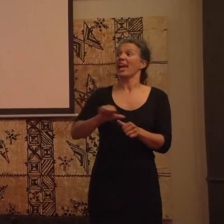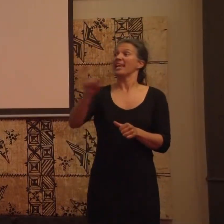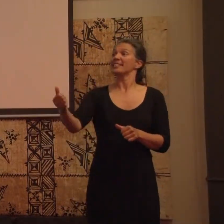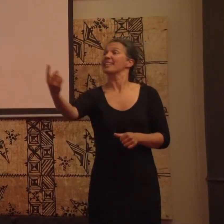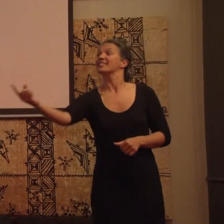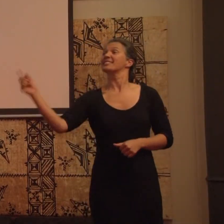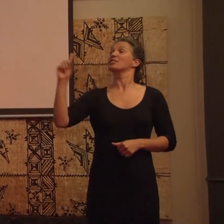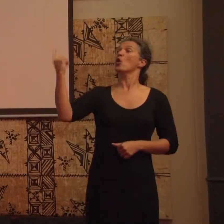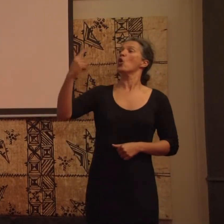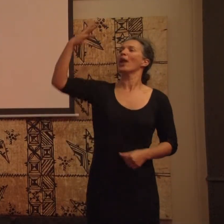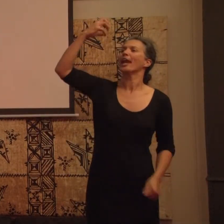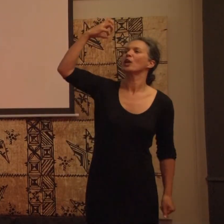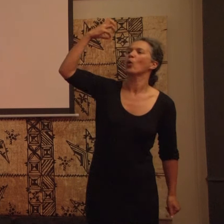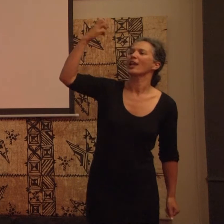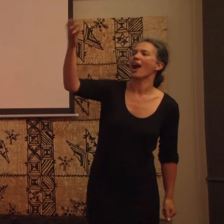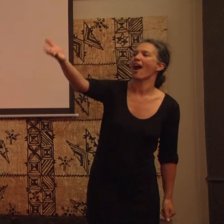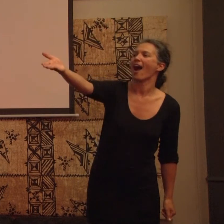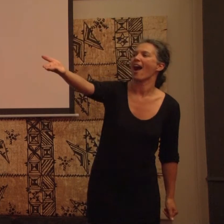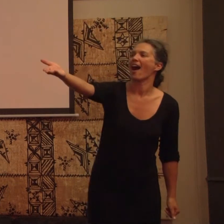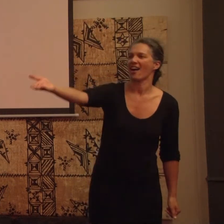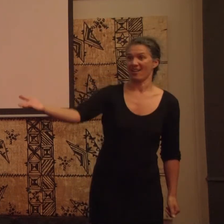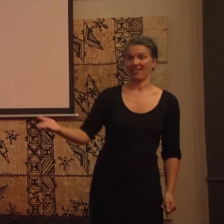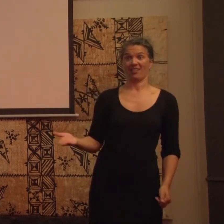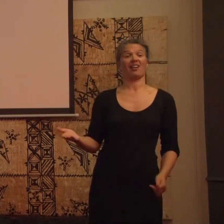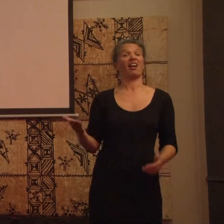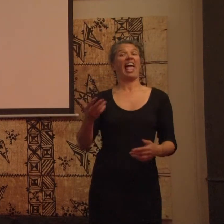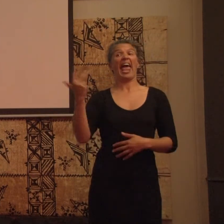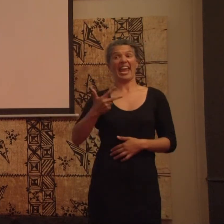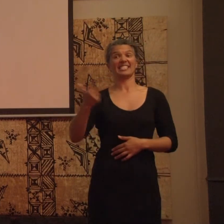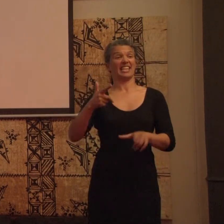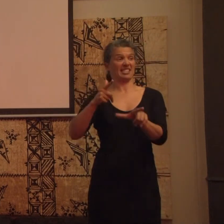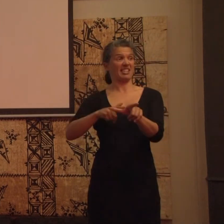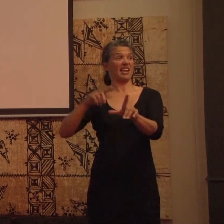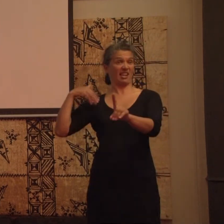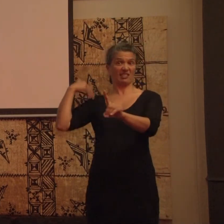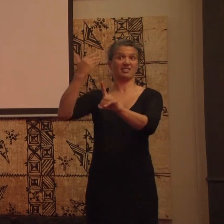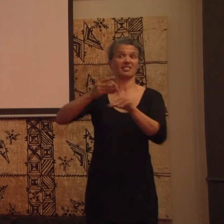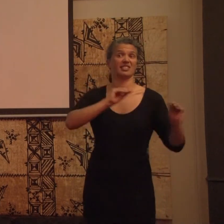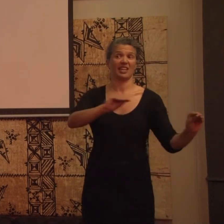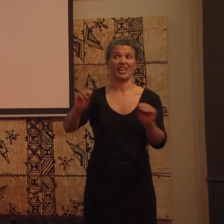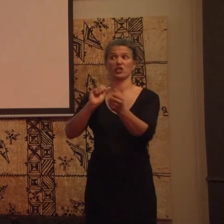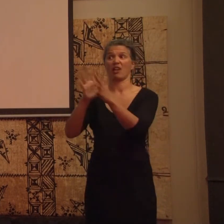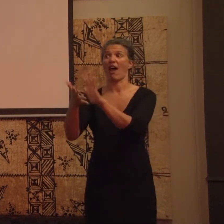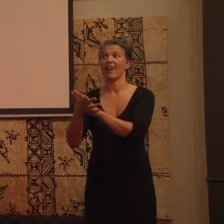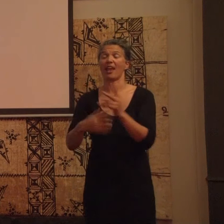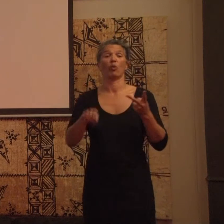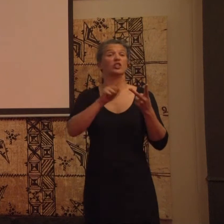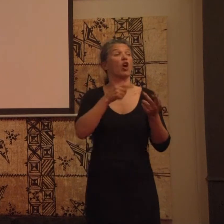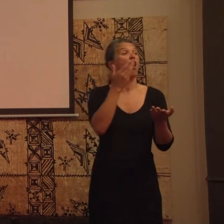and Eddie's been a New Zealand Sign Language tutor for 18 years, and he's also an executive board member for the New Zealand Sign Language Teachers